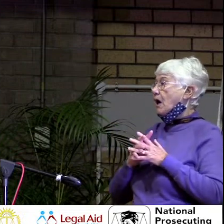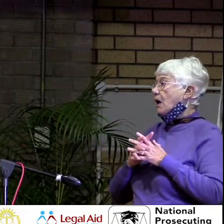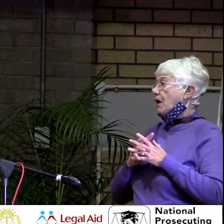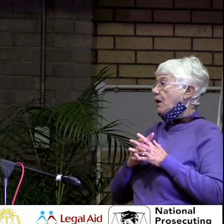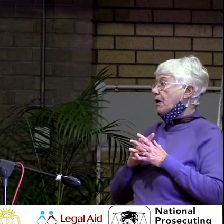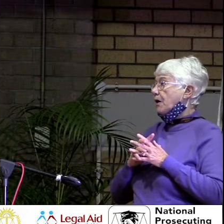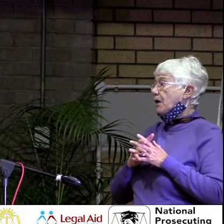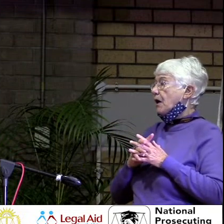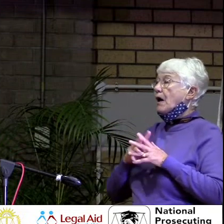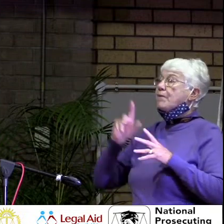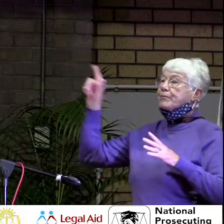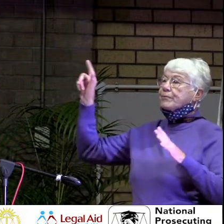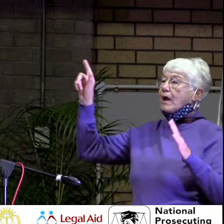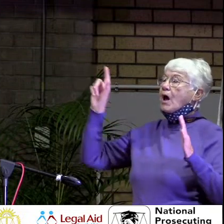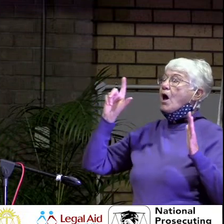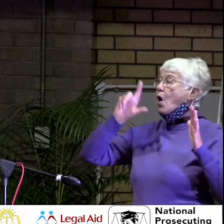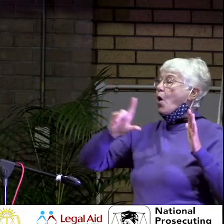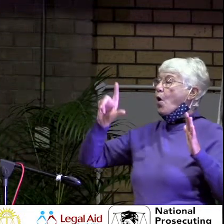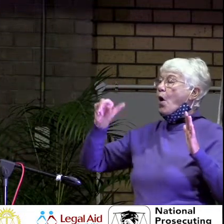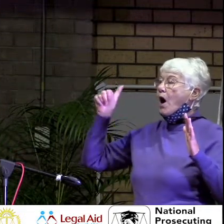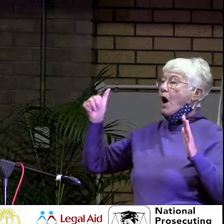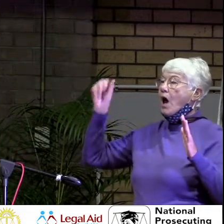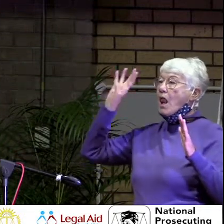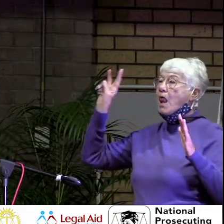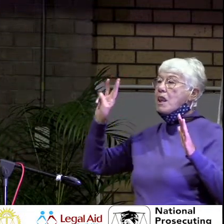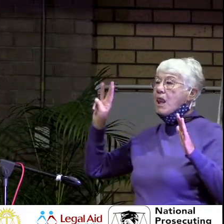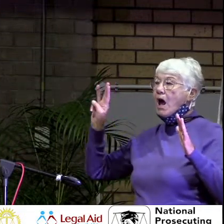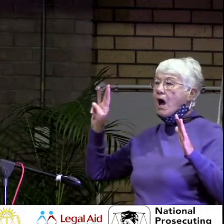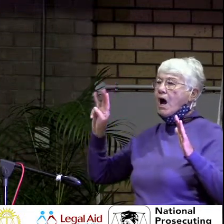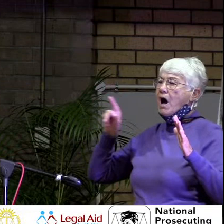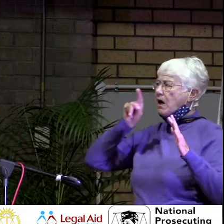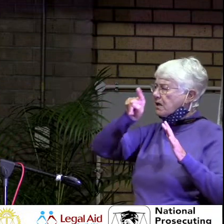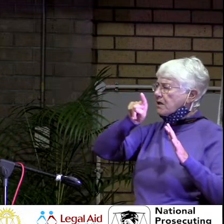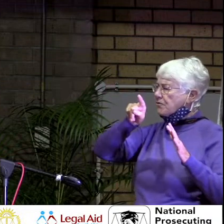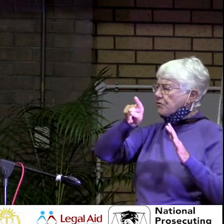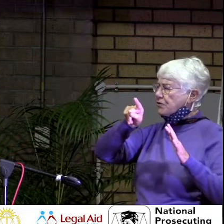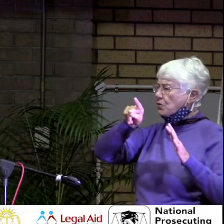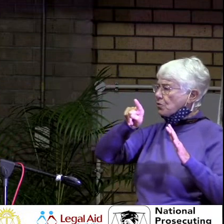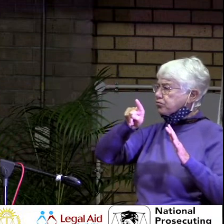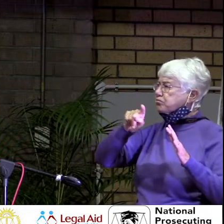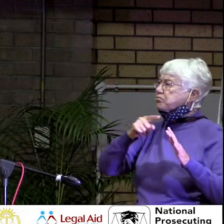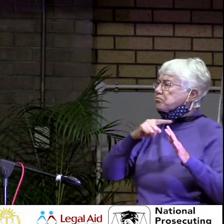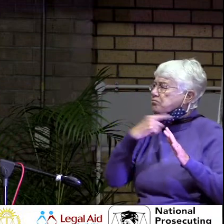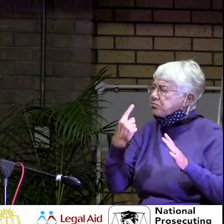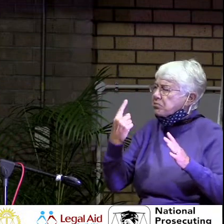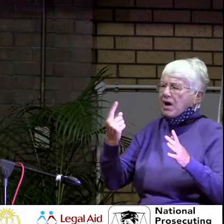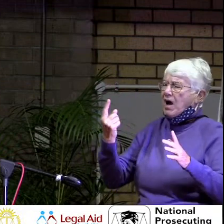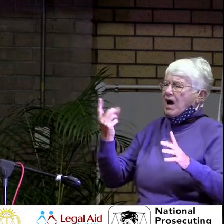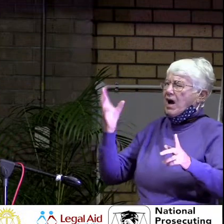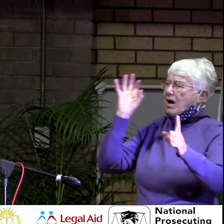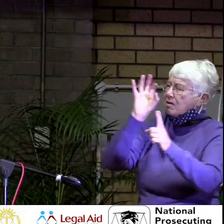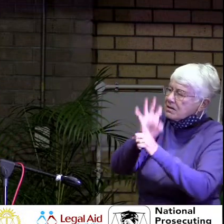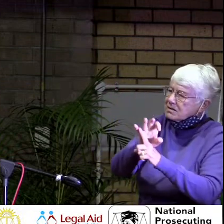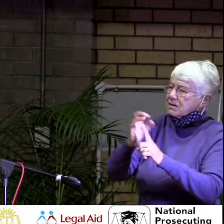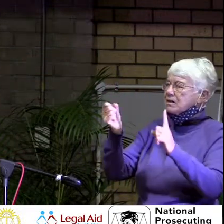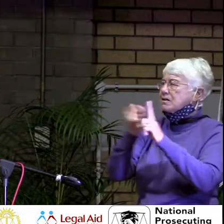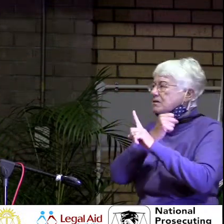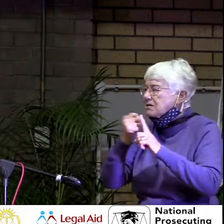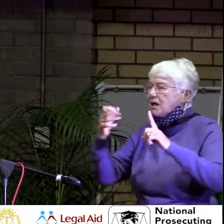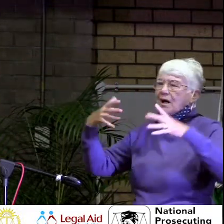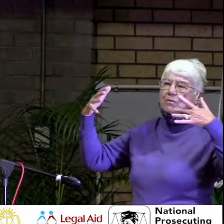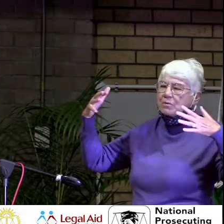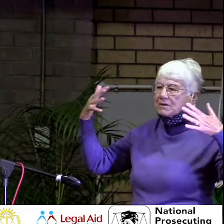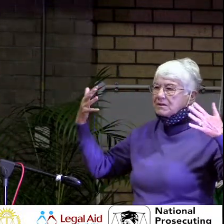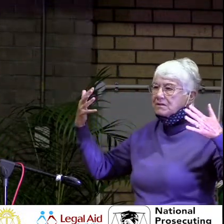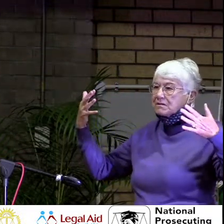in terms of the law as it was before, if you commit a crime, a sexual offence, rape, or a sexual assault